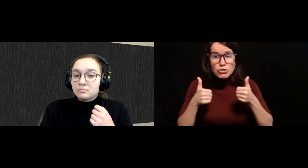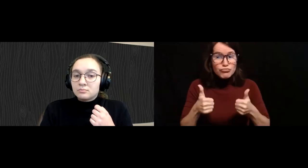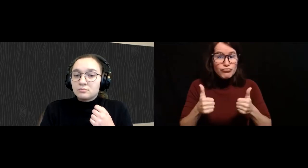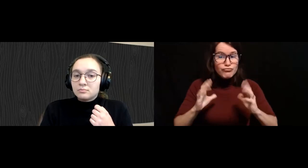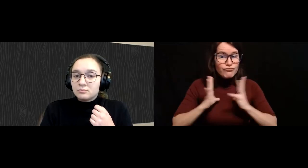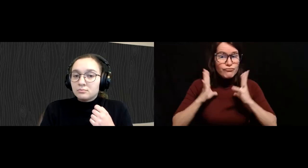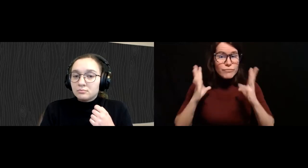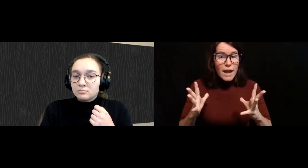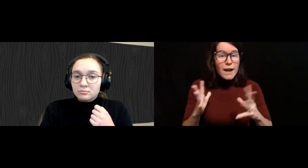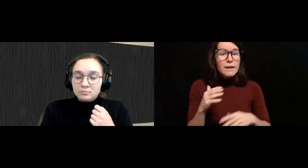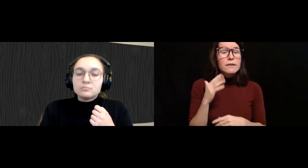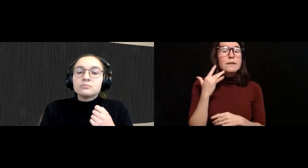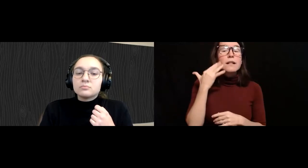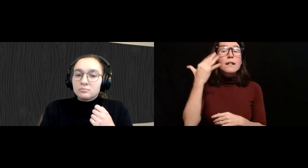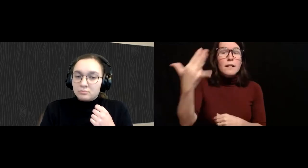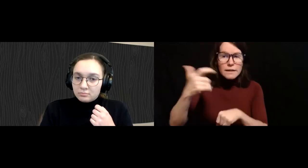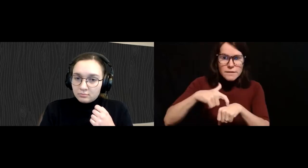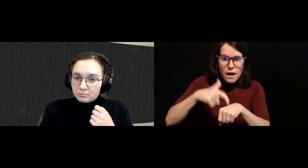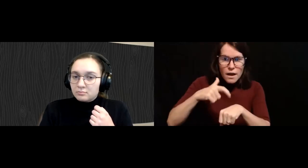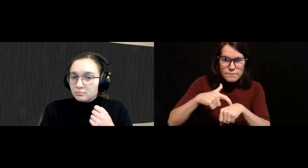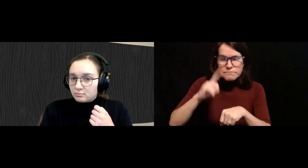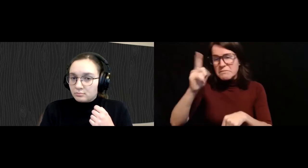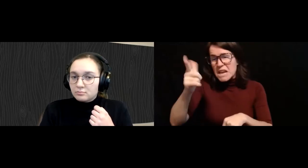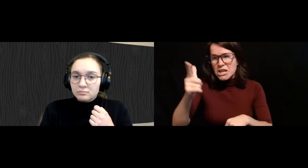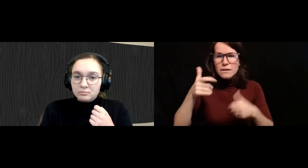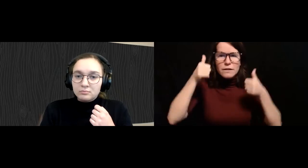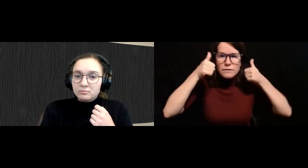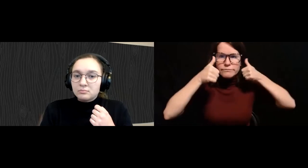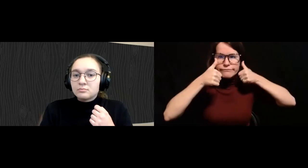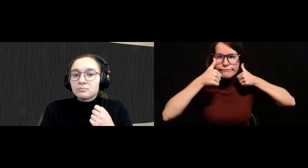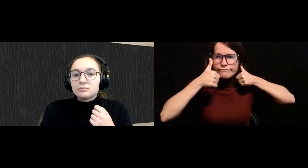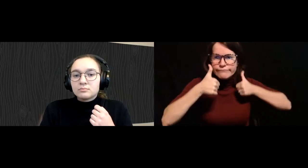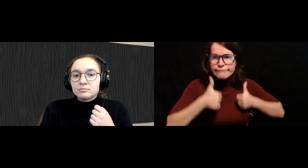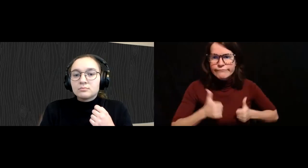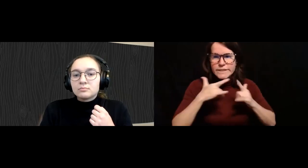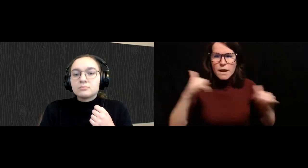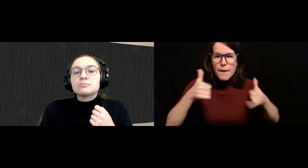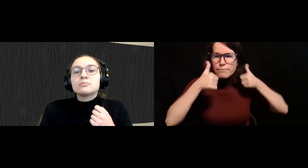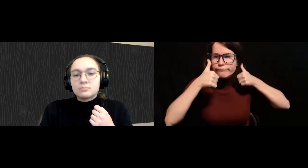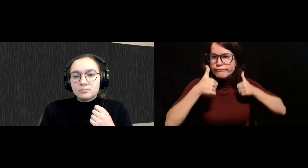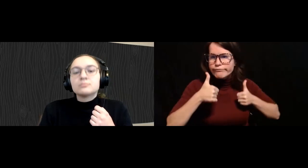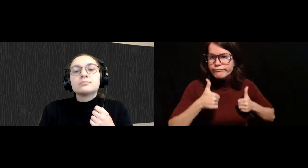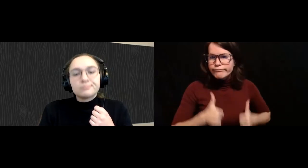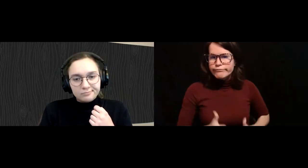Usher syndrome, person is born hearing with perfect sight. And then over time, the hearing and the